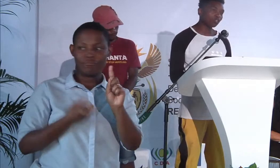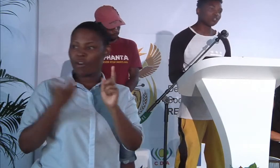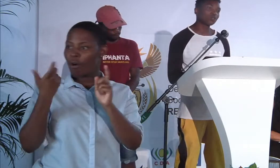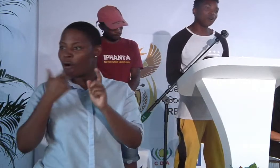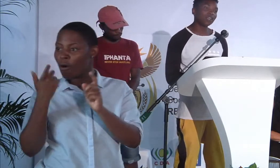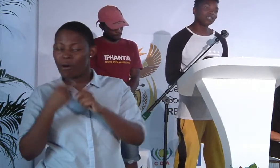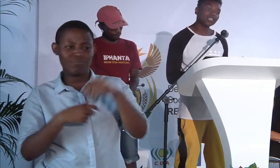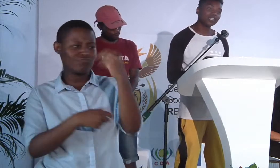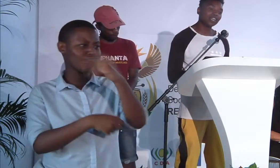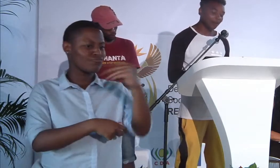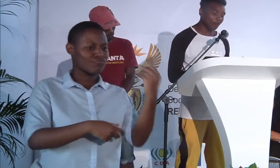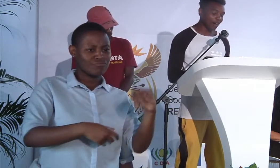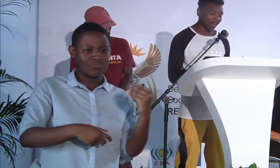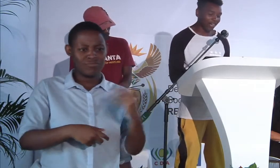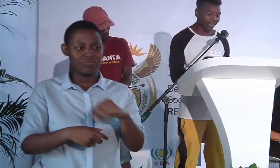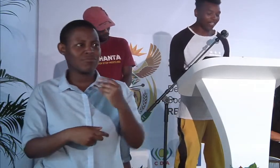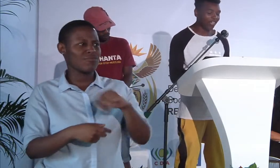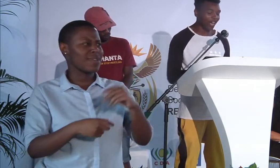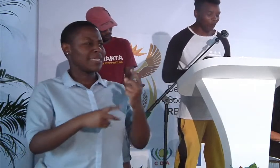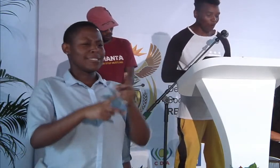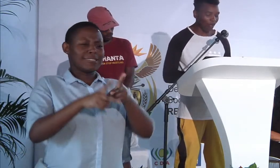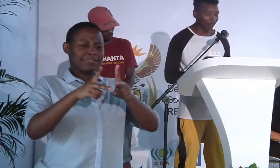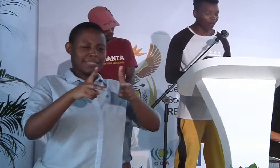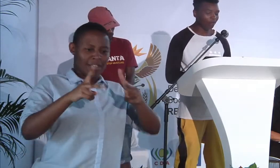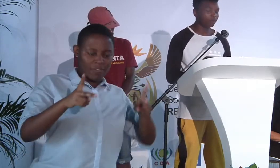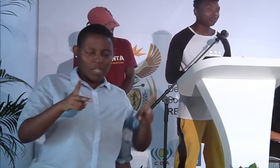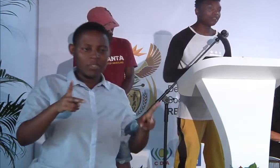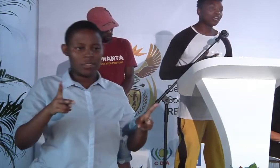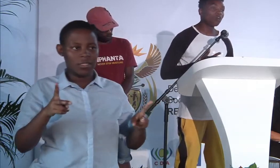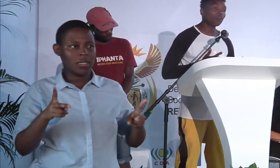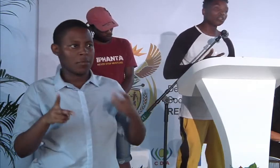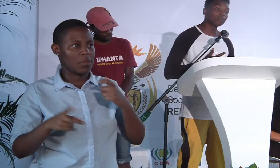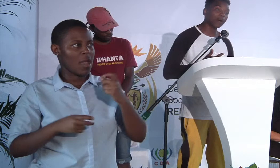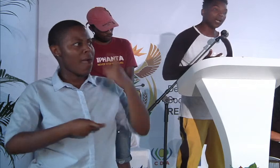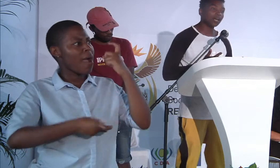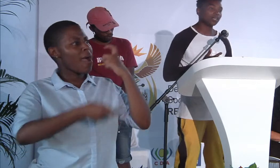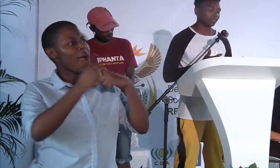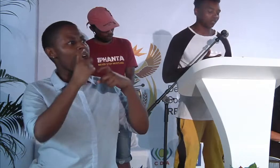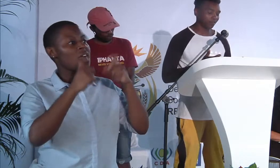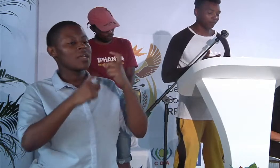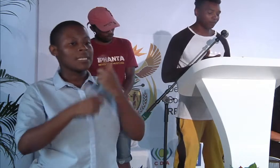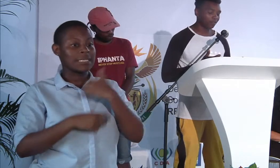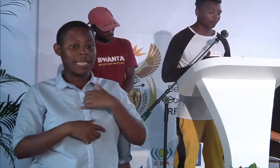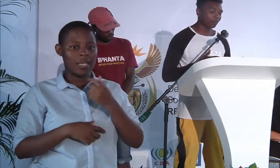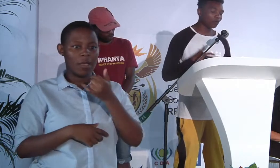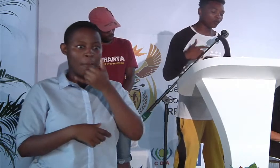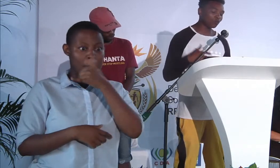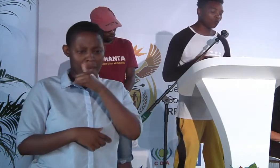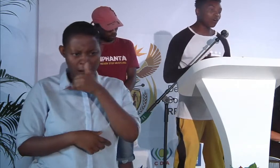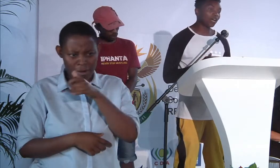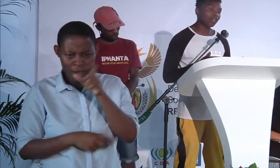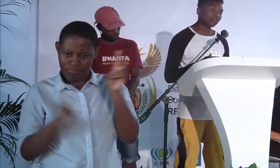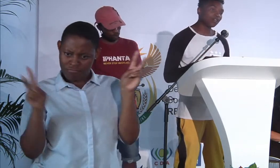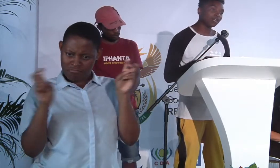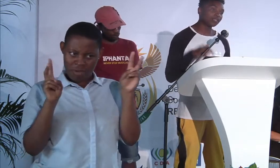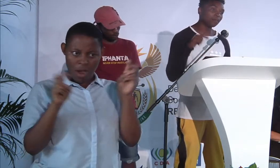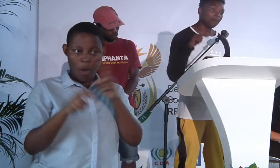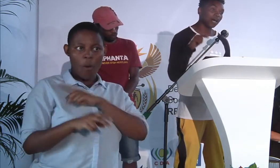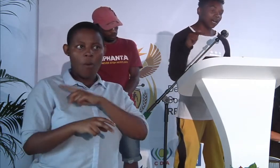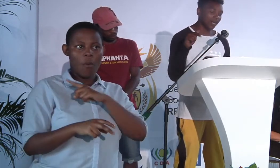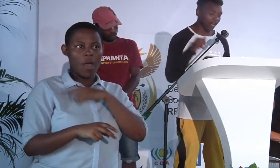Ubush isiqwayi istina ngapha kukhala nedawa. They call us paras because Wunga left